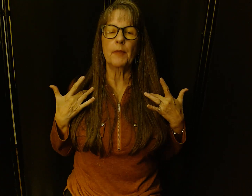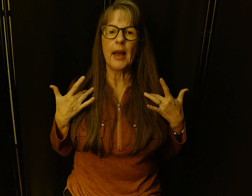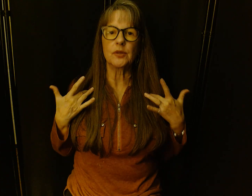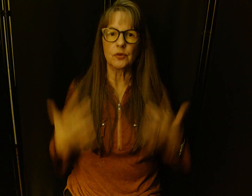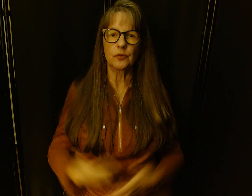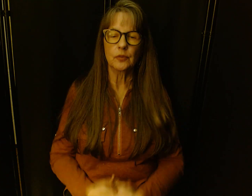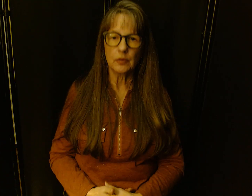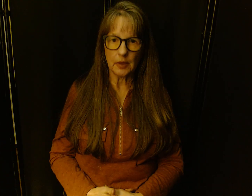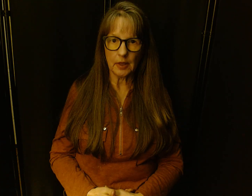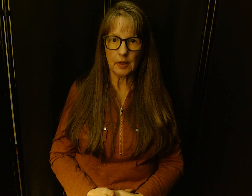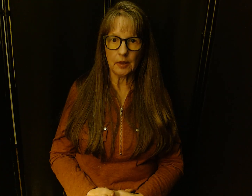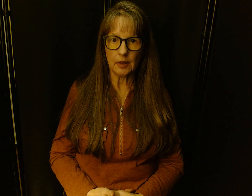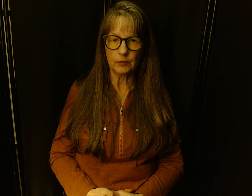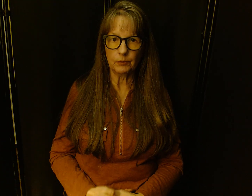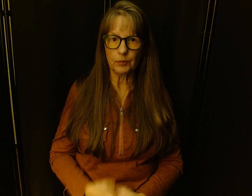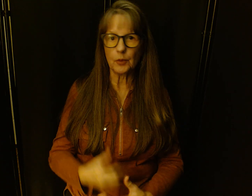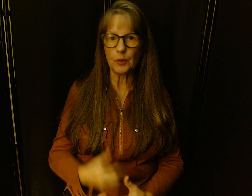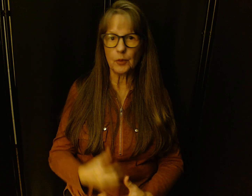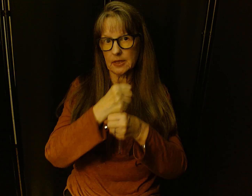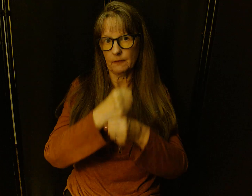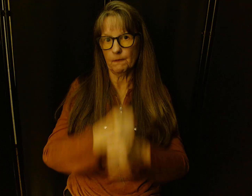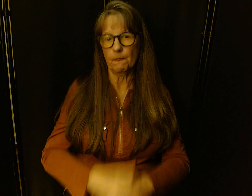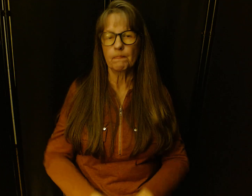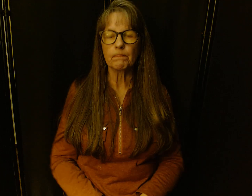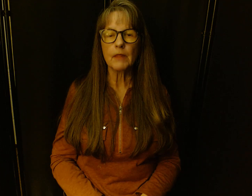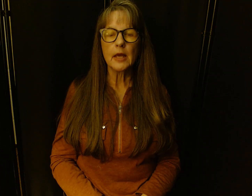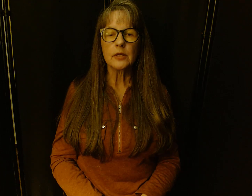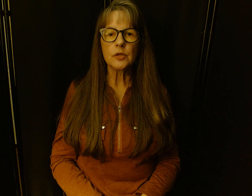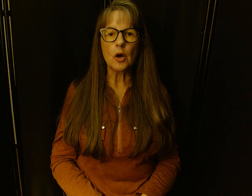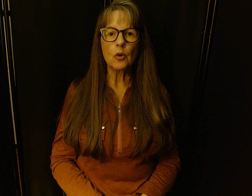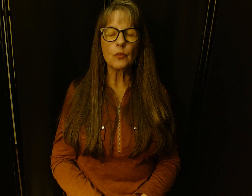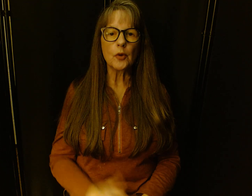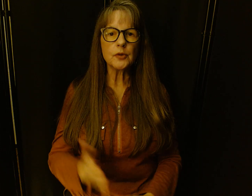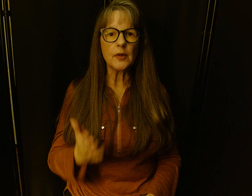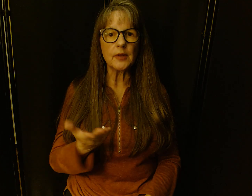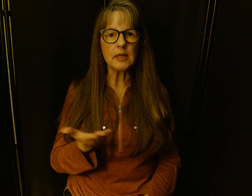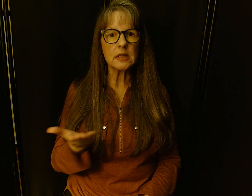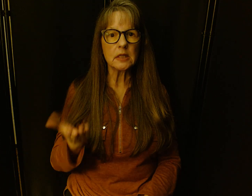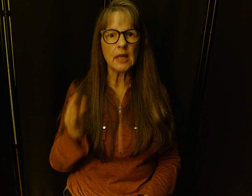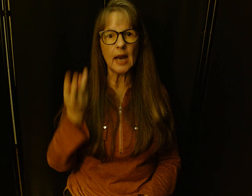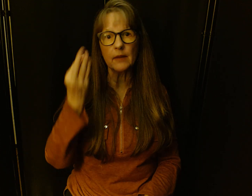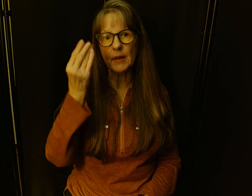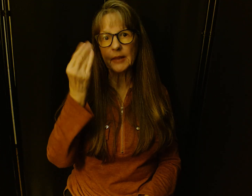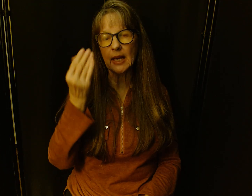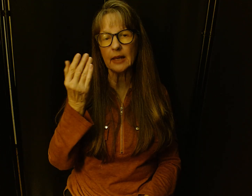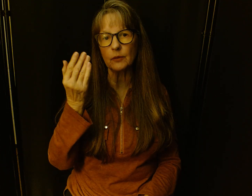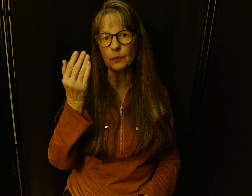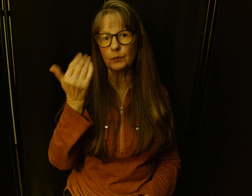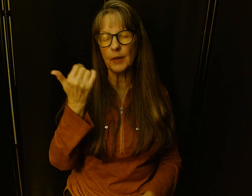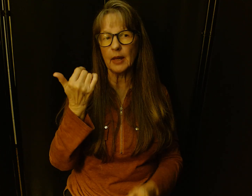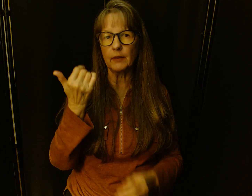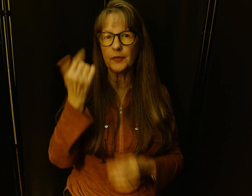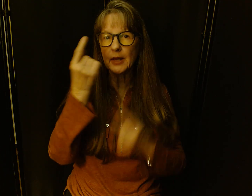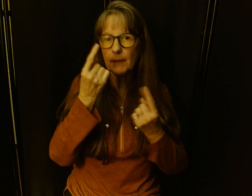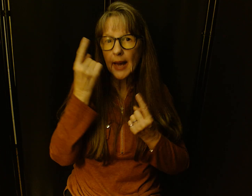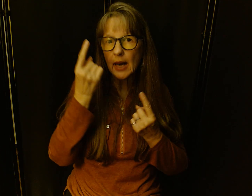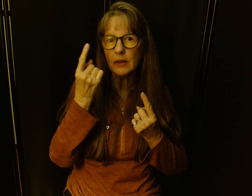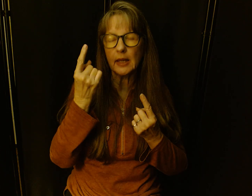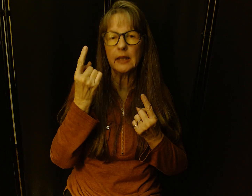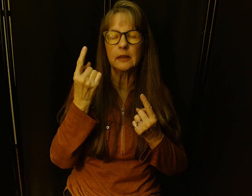passive protest. So those are the things to kind of think about